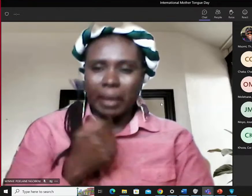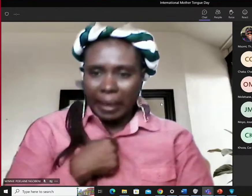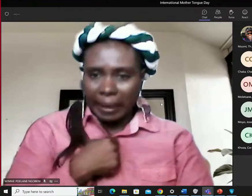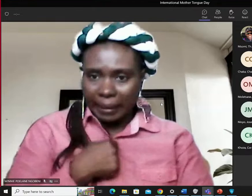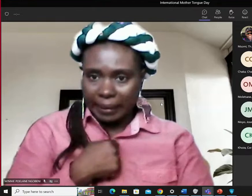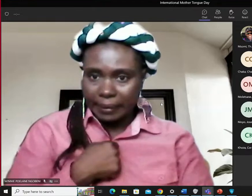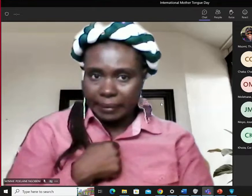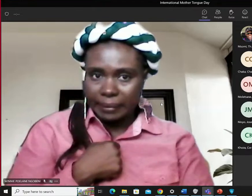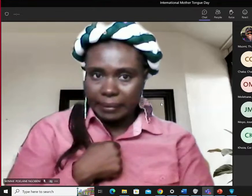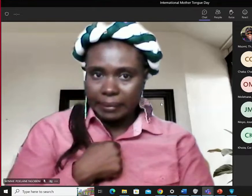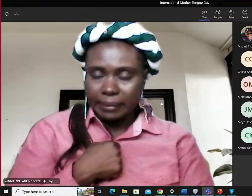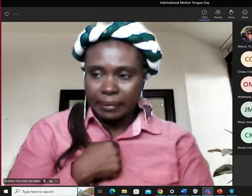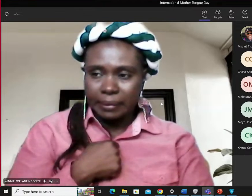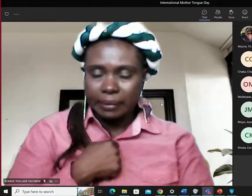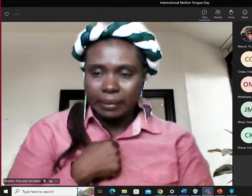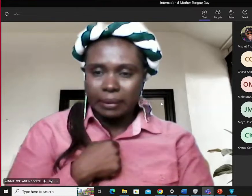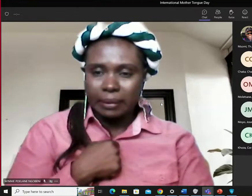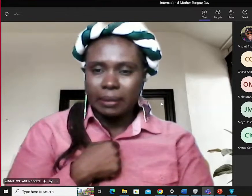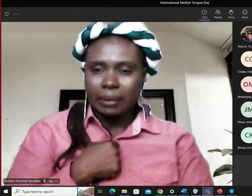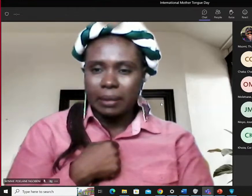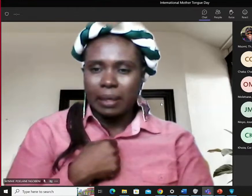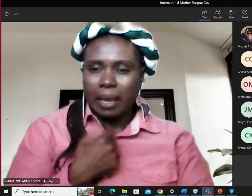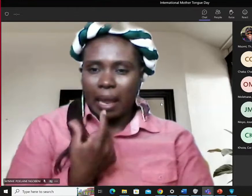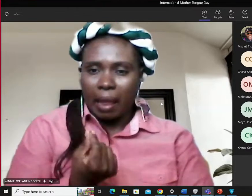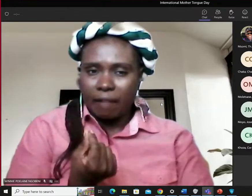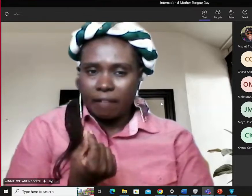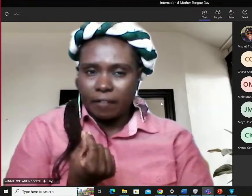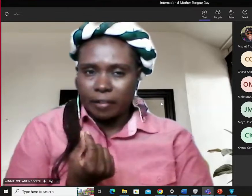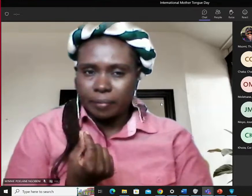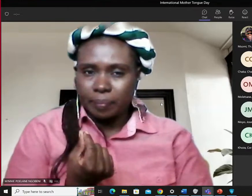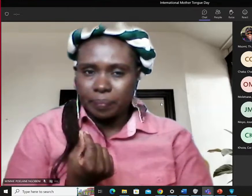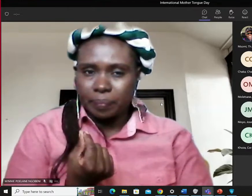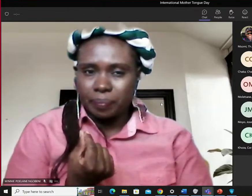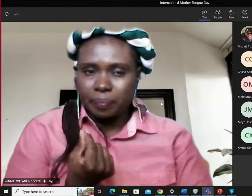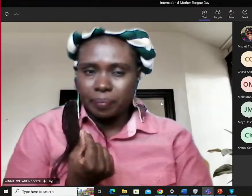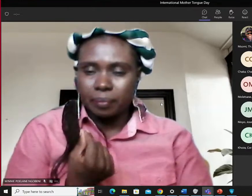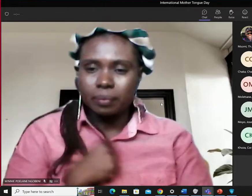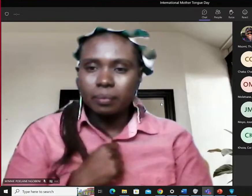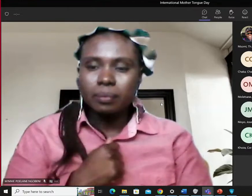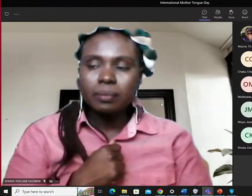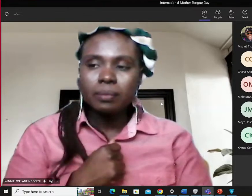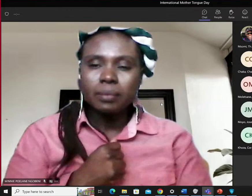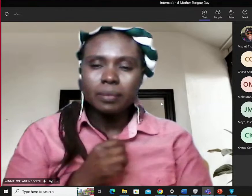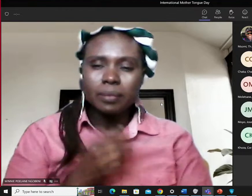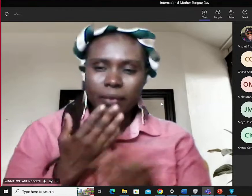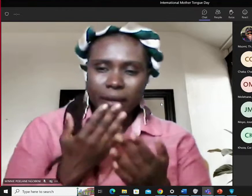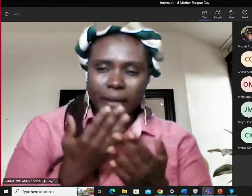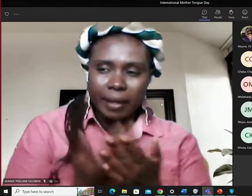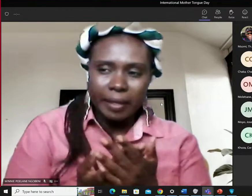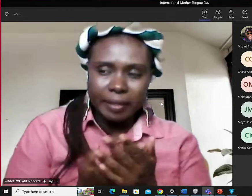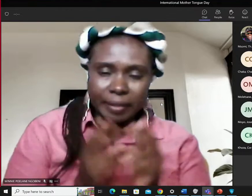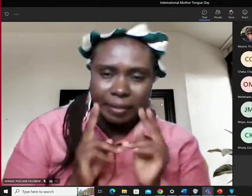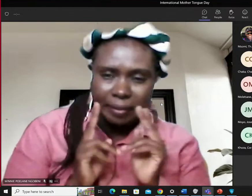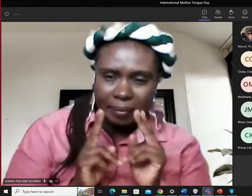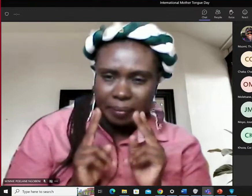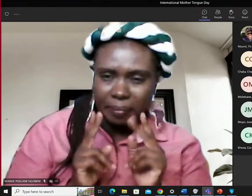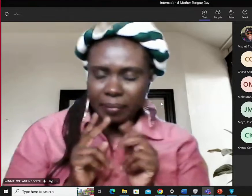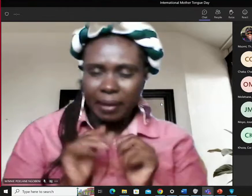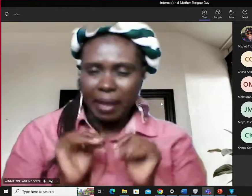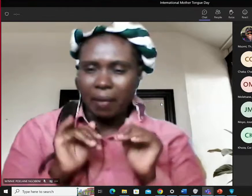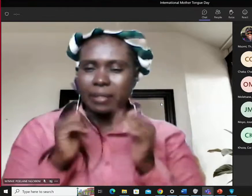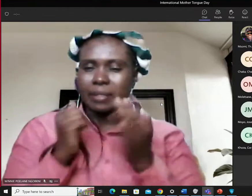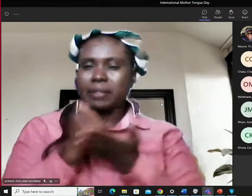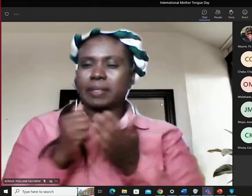disabled there? You could not see my disability while I was sitting there. This is what deafness